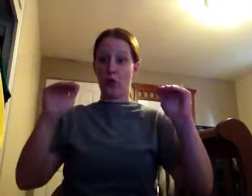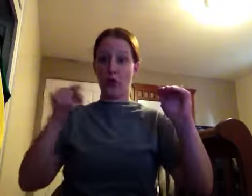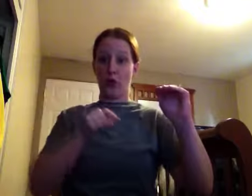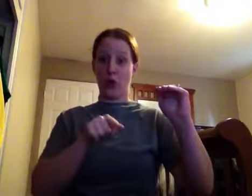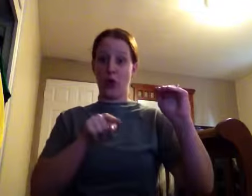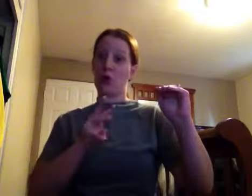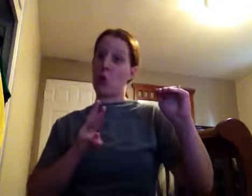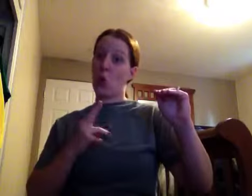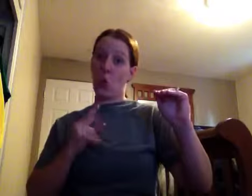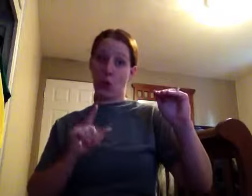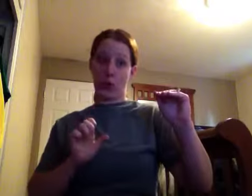chloride.